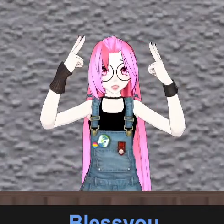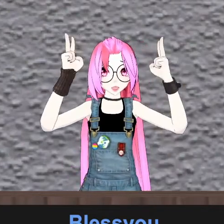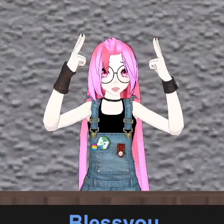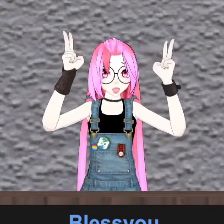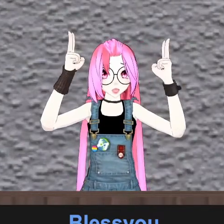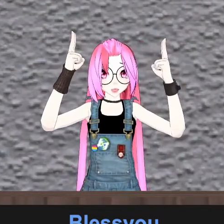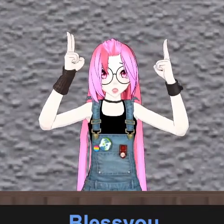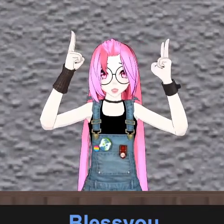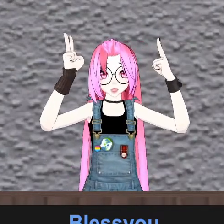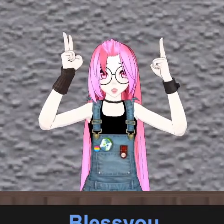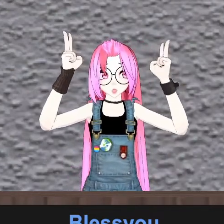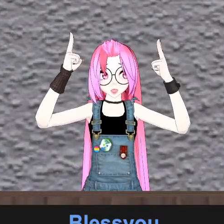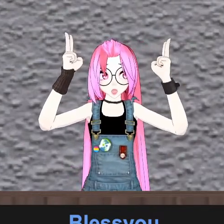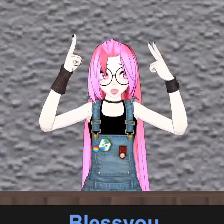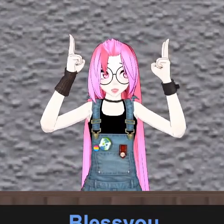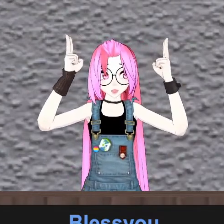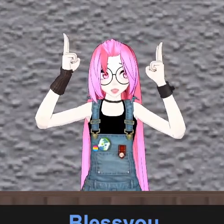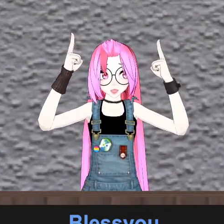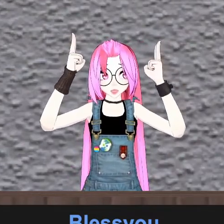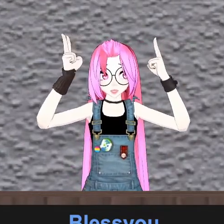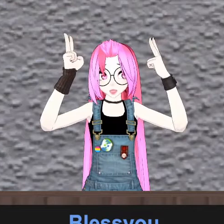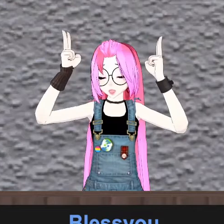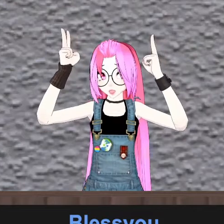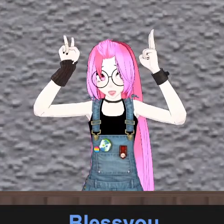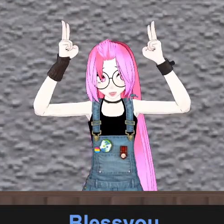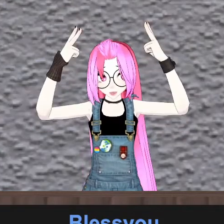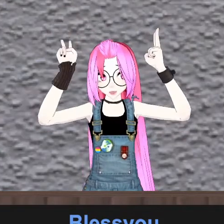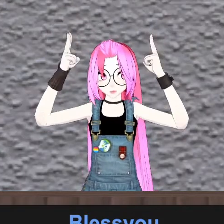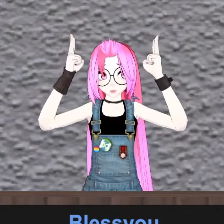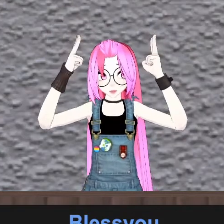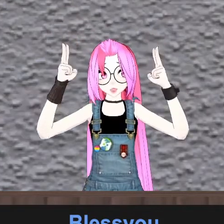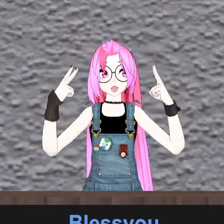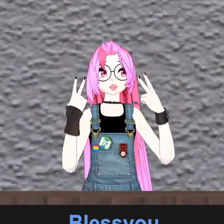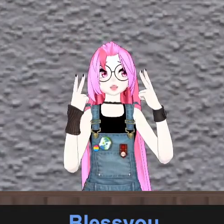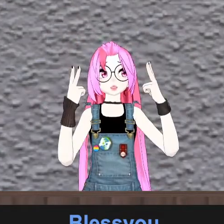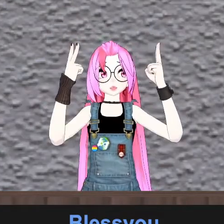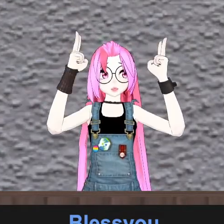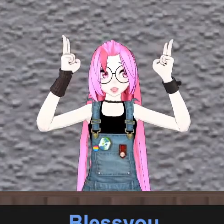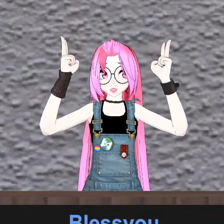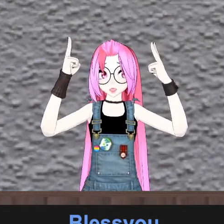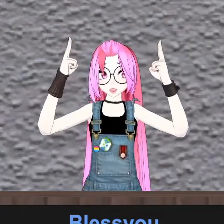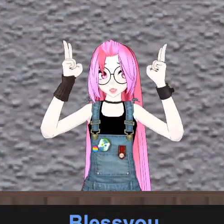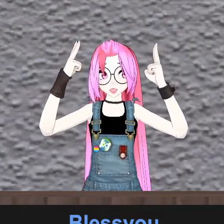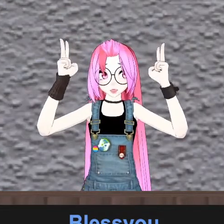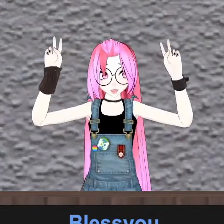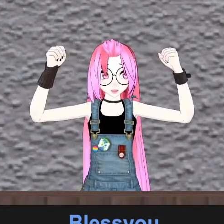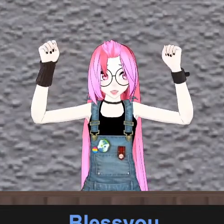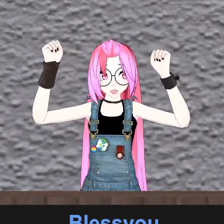you're going to have you're wiggling both P's like right up around your head area. Panic. This is